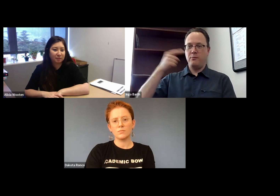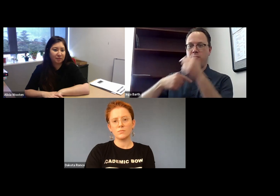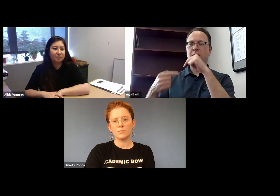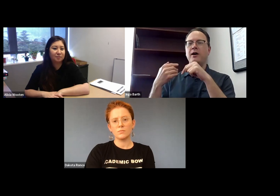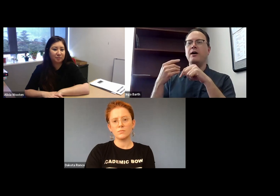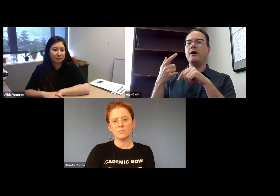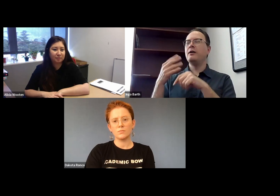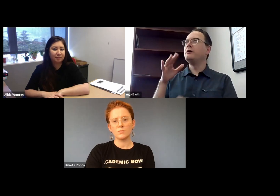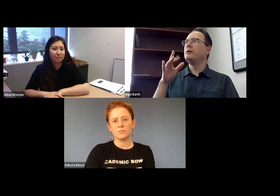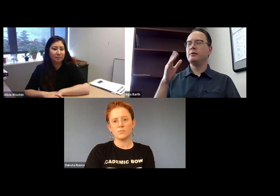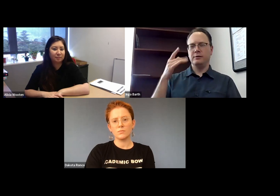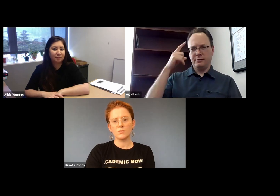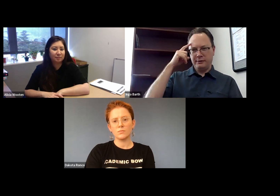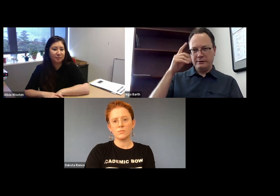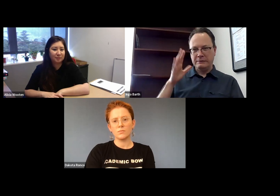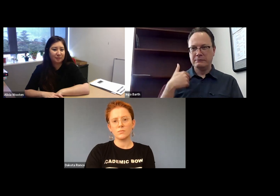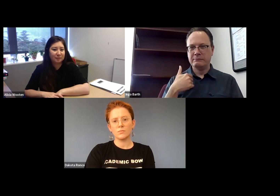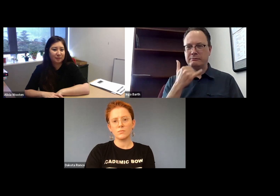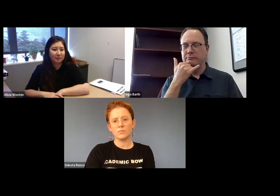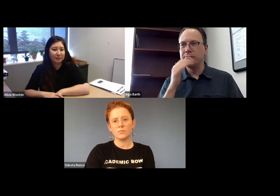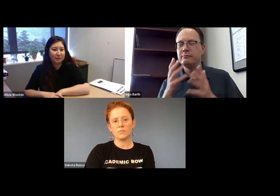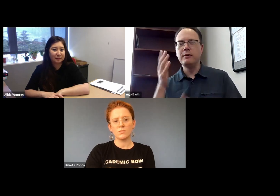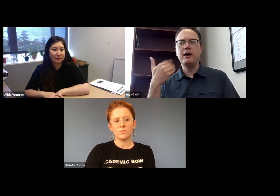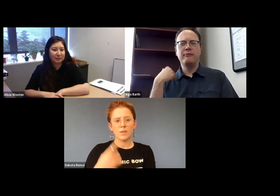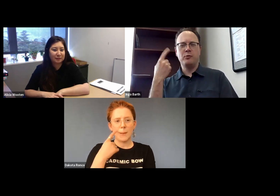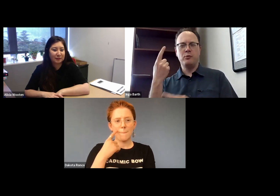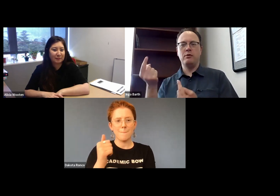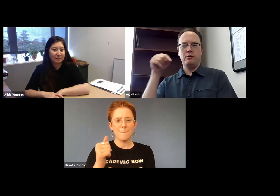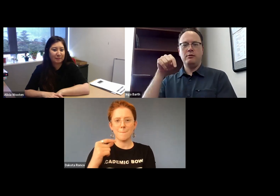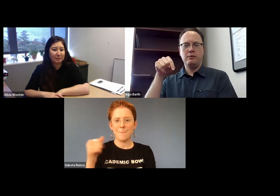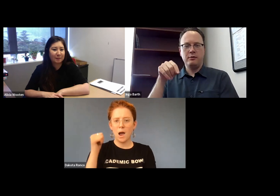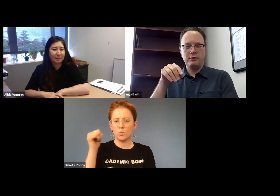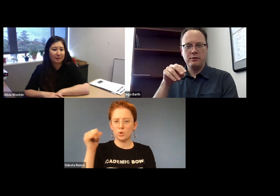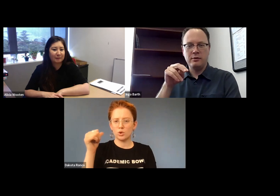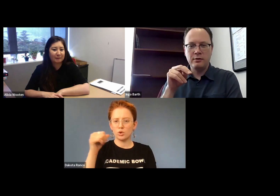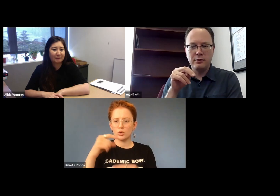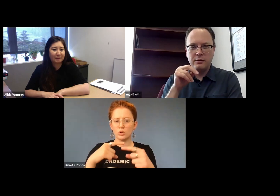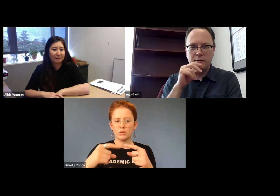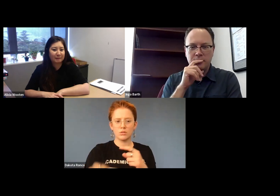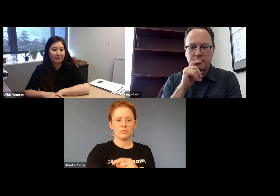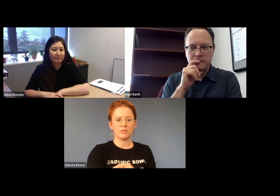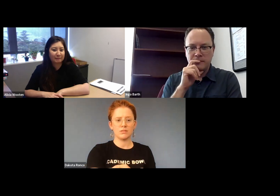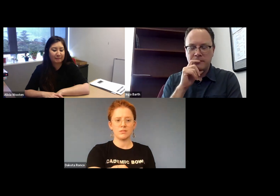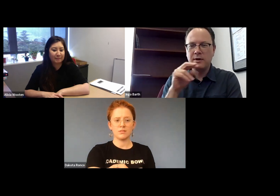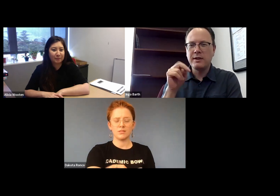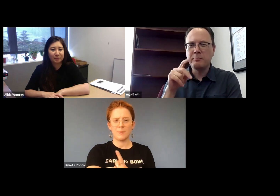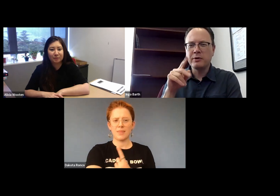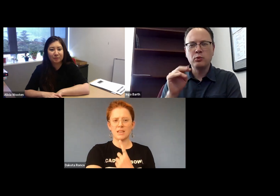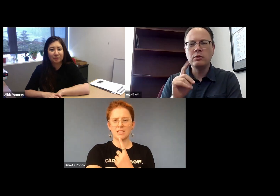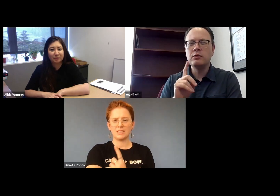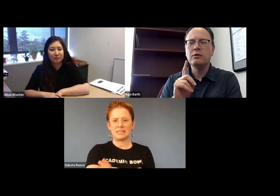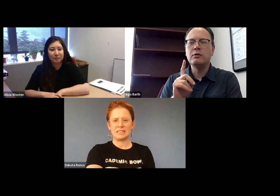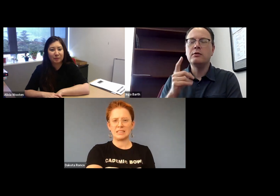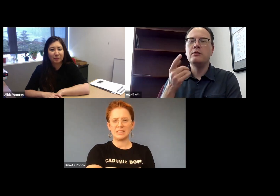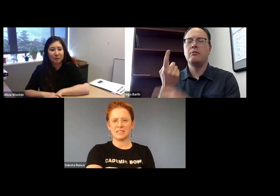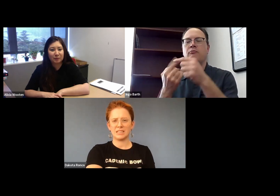So, how would you sign that in ASL or in German Sign Language? I might be, maybe